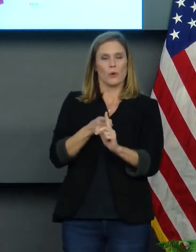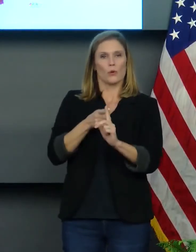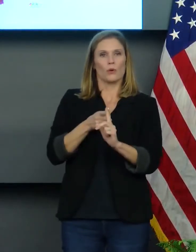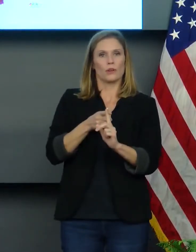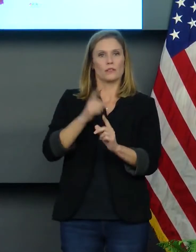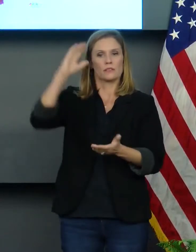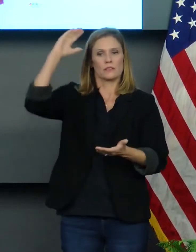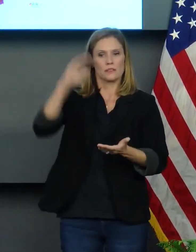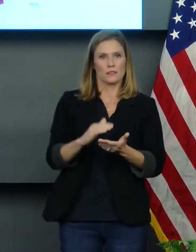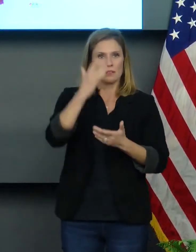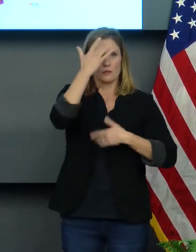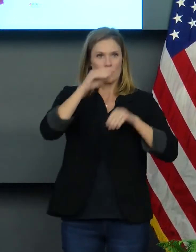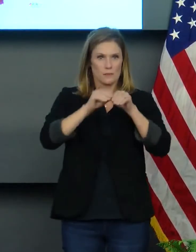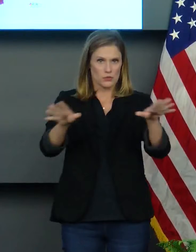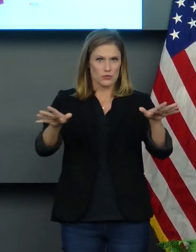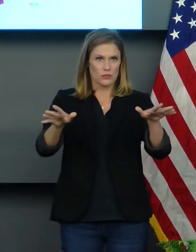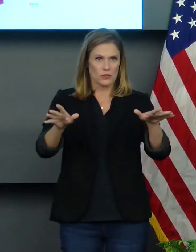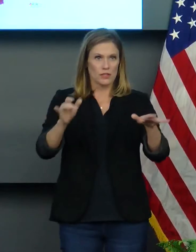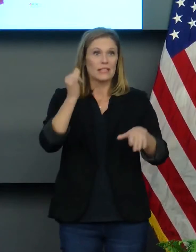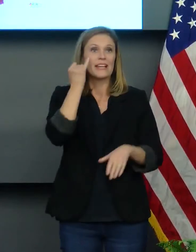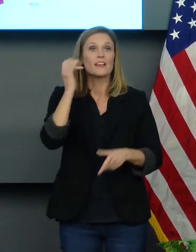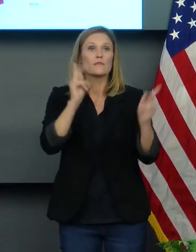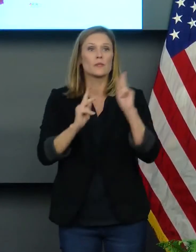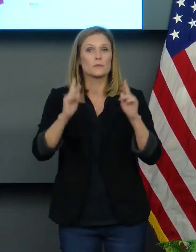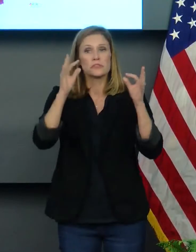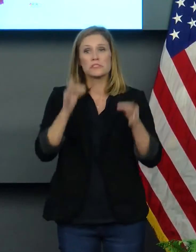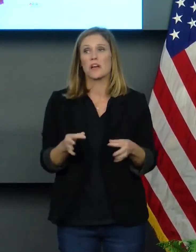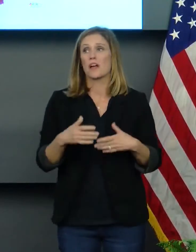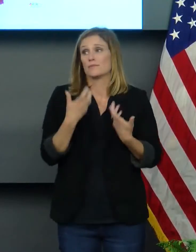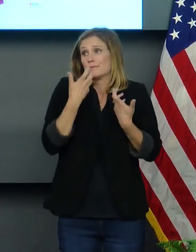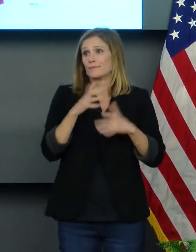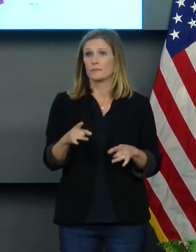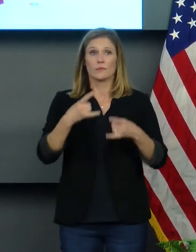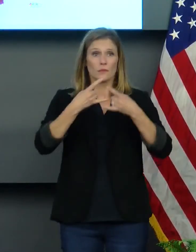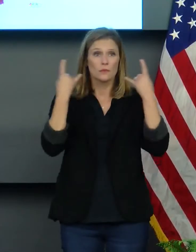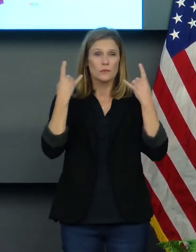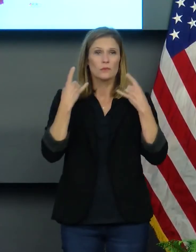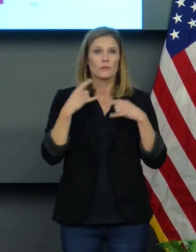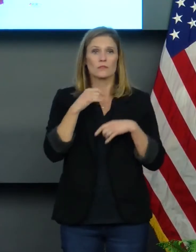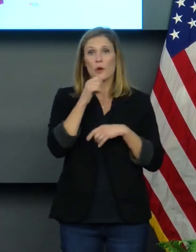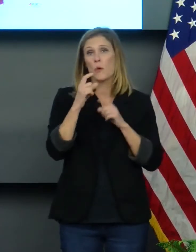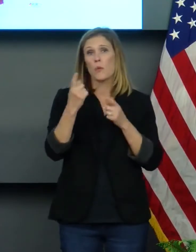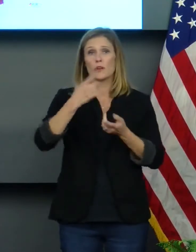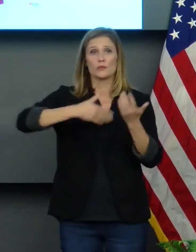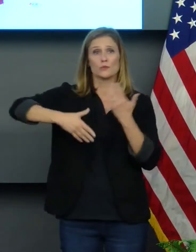If people choose not to mask, if people choose not to distance,